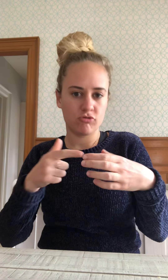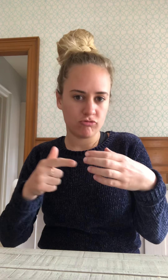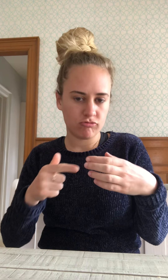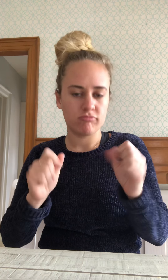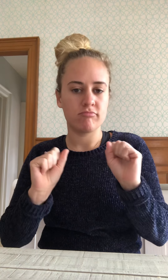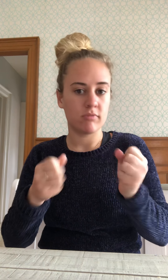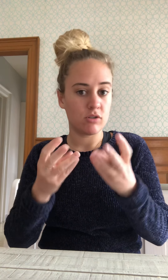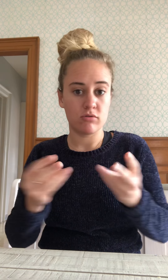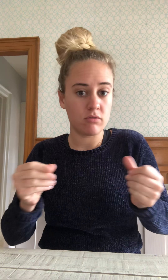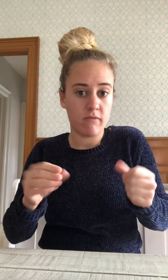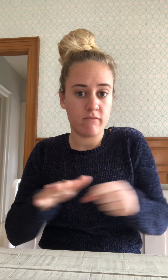problem.